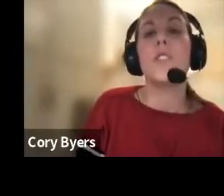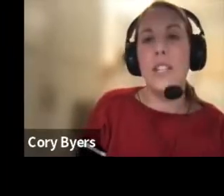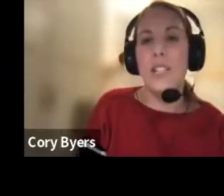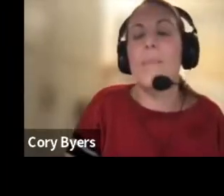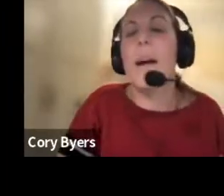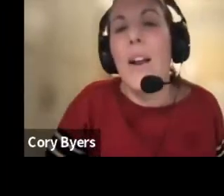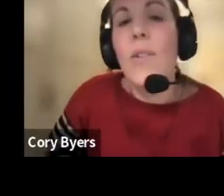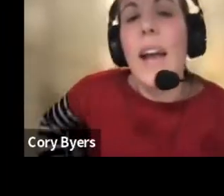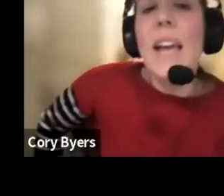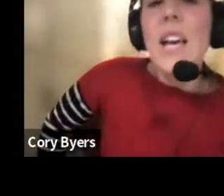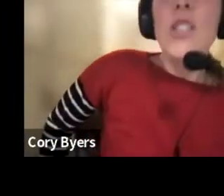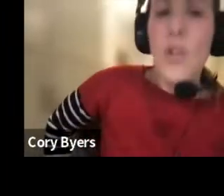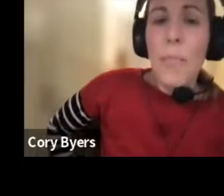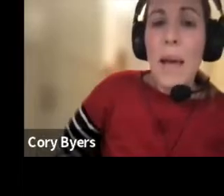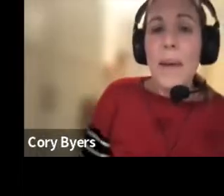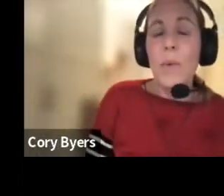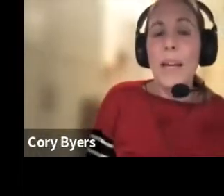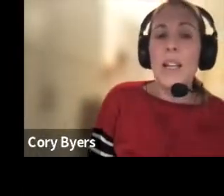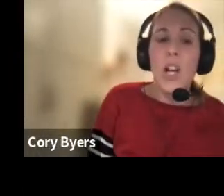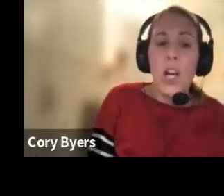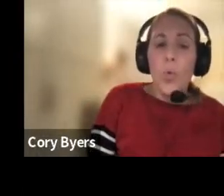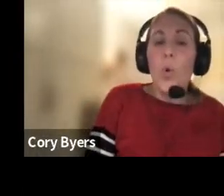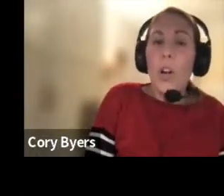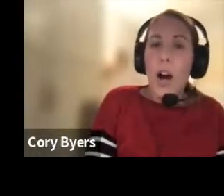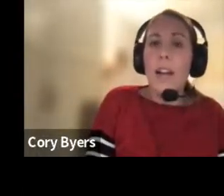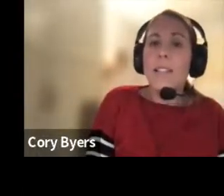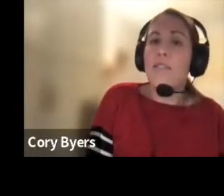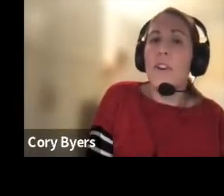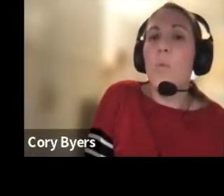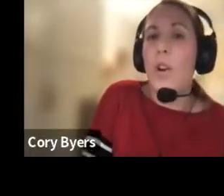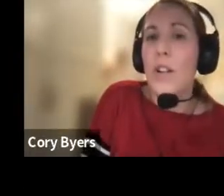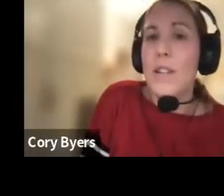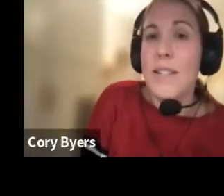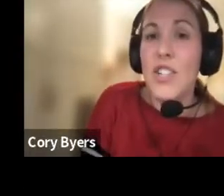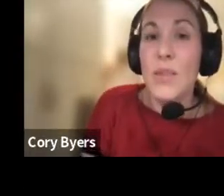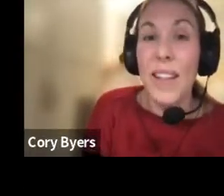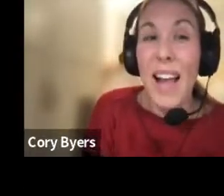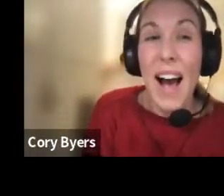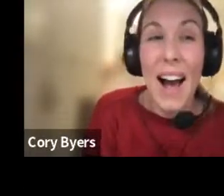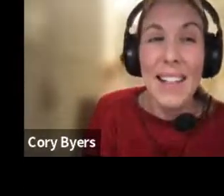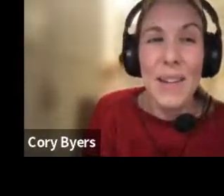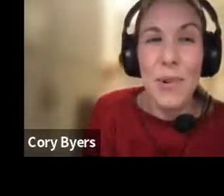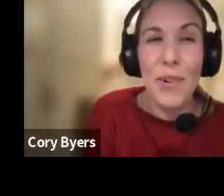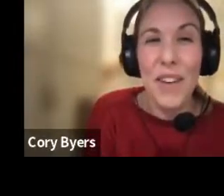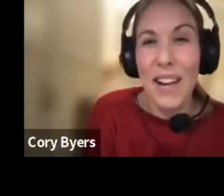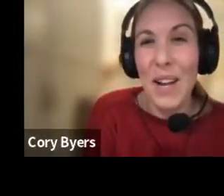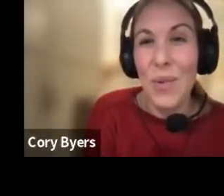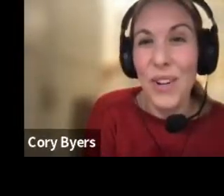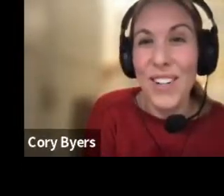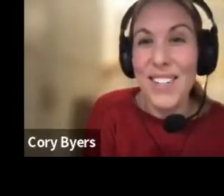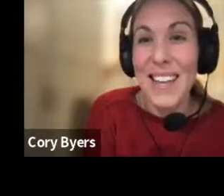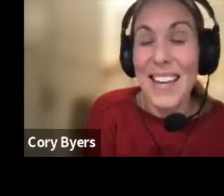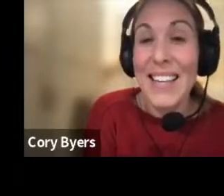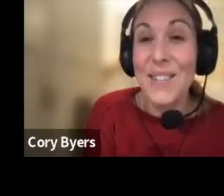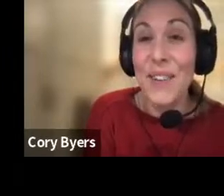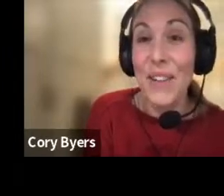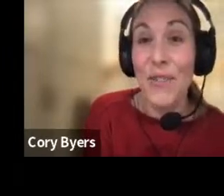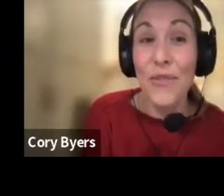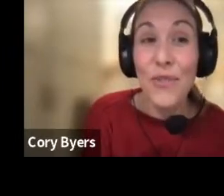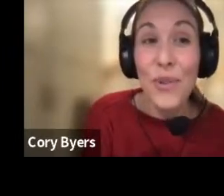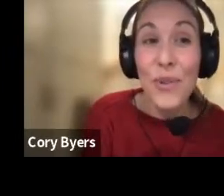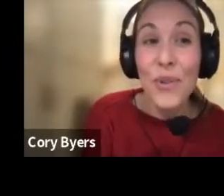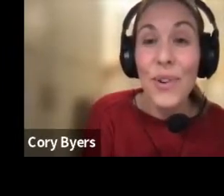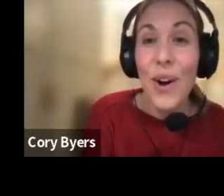To change his mind. Okay, so maybe we can work on different words, such as really highly motivating words, like his